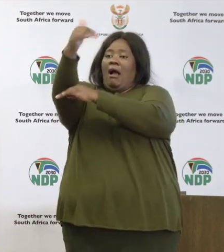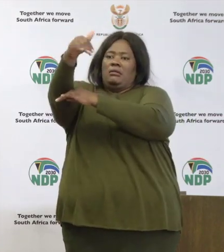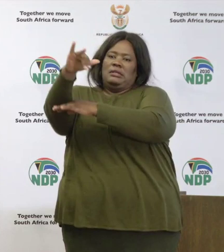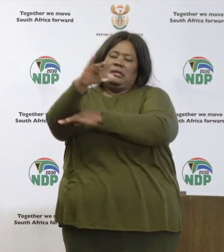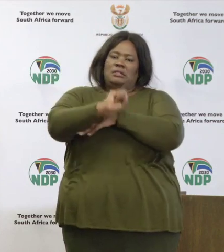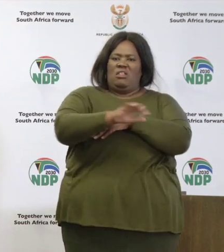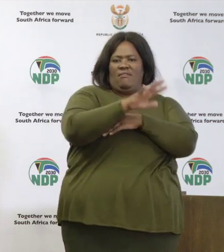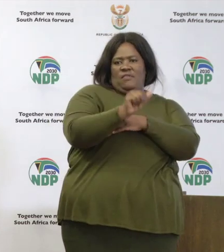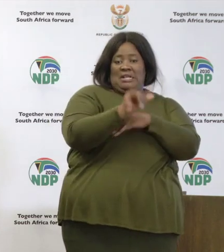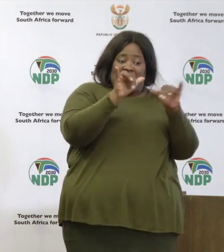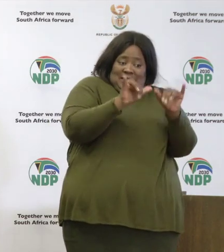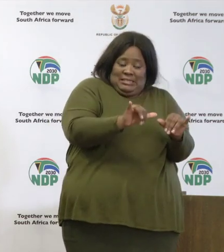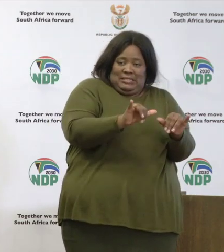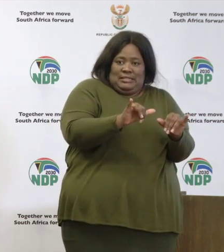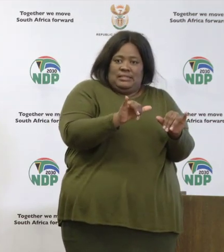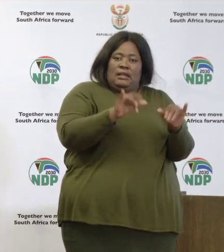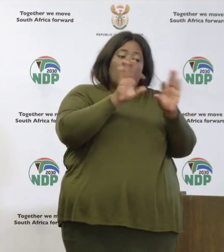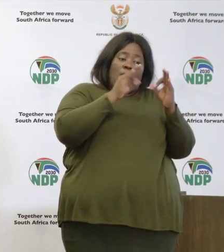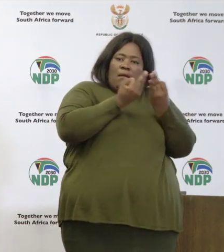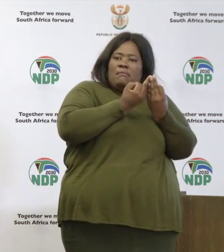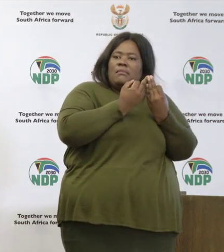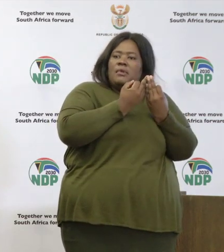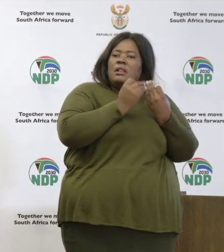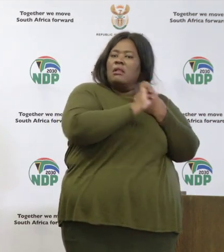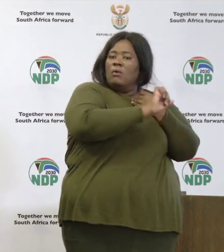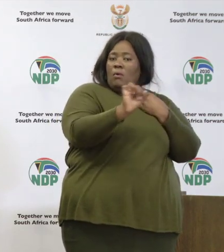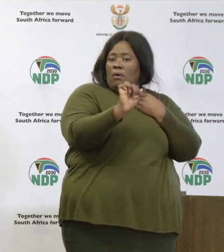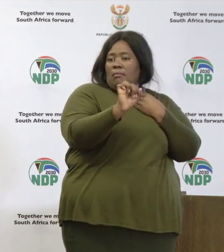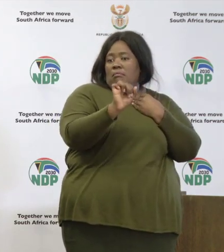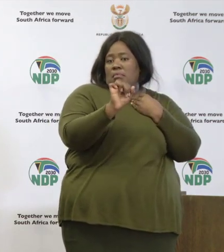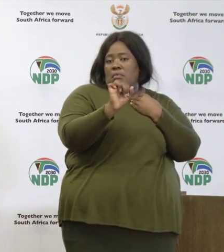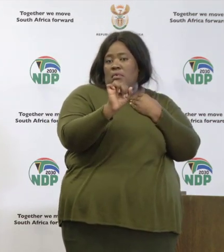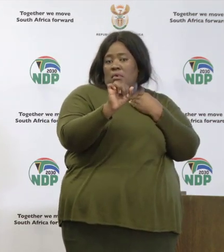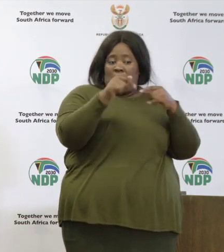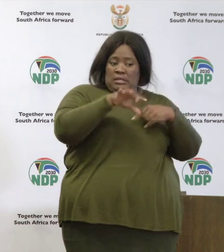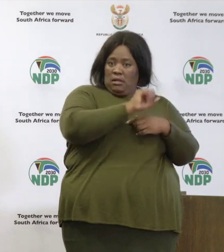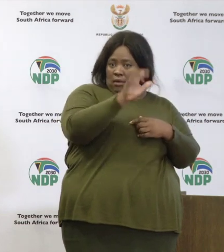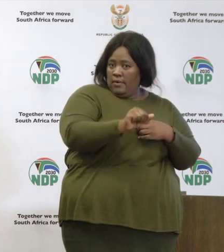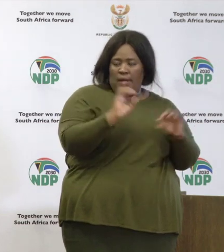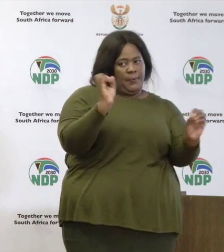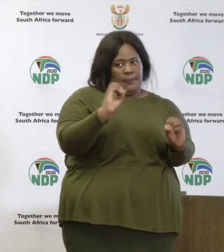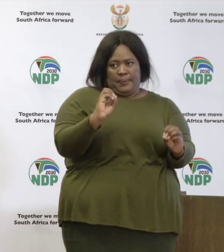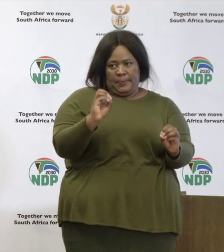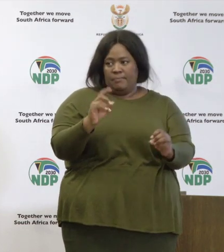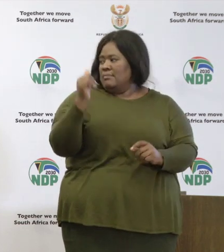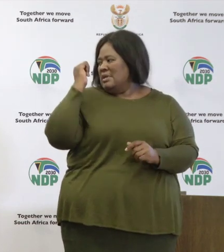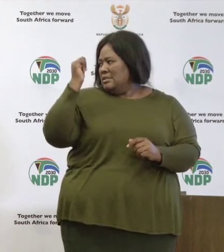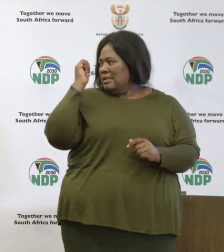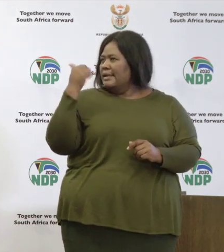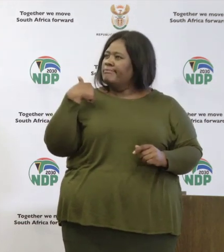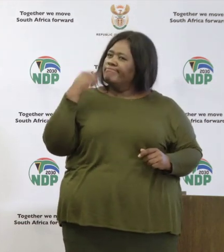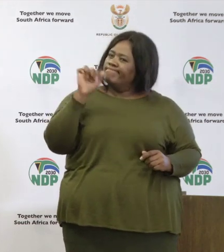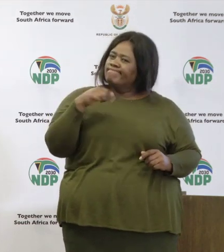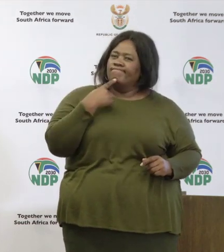staying, who are not from our country. Yesterday, though, I must say that I was concerned